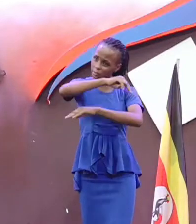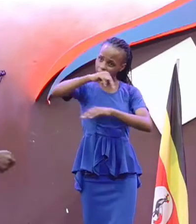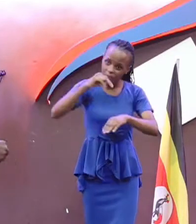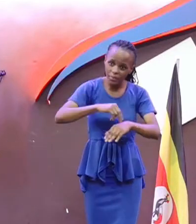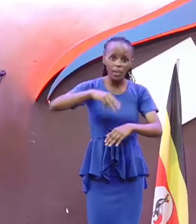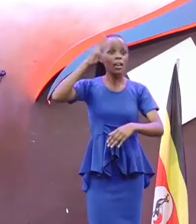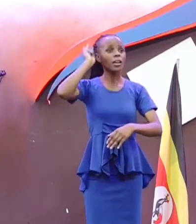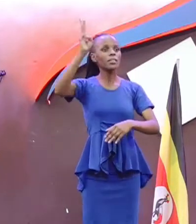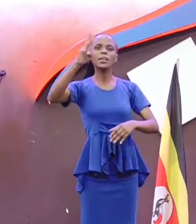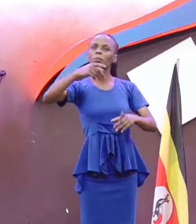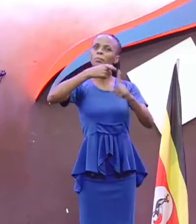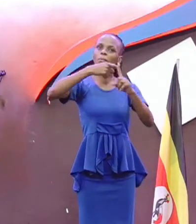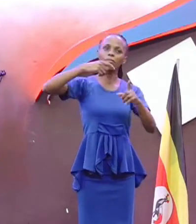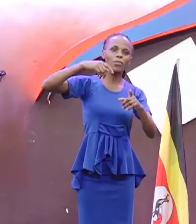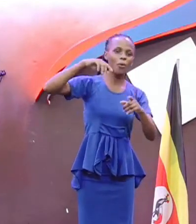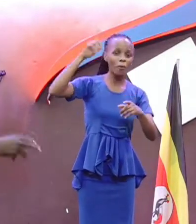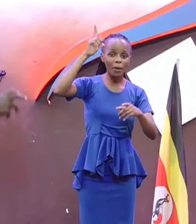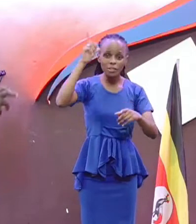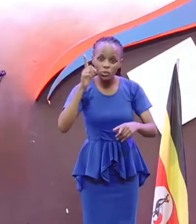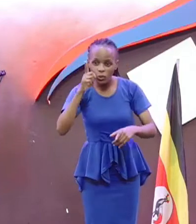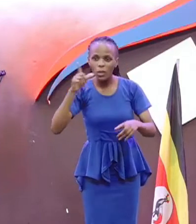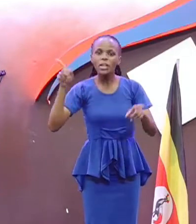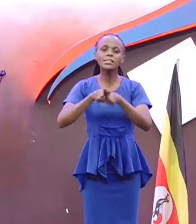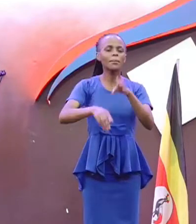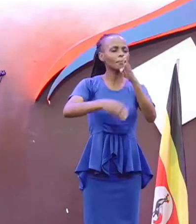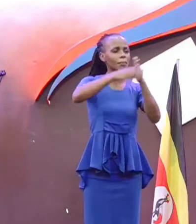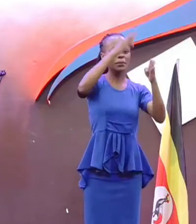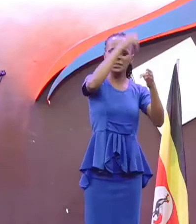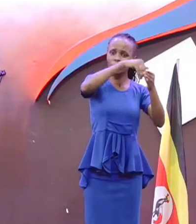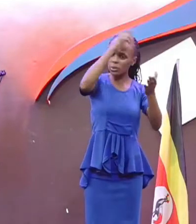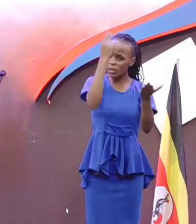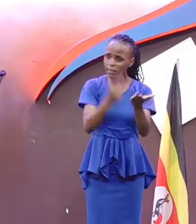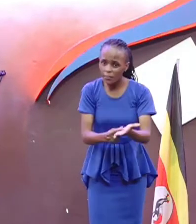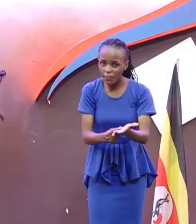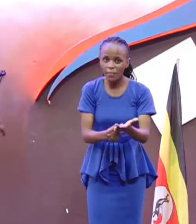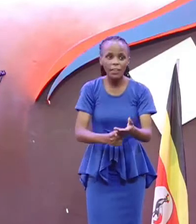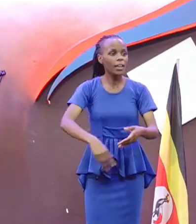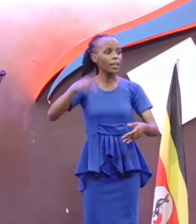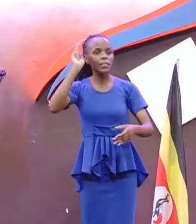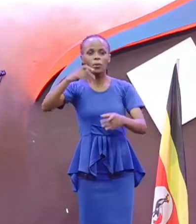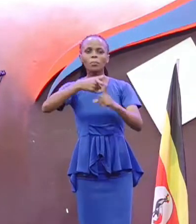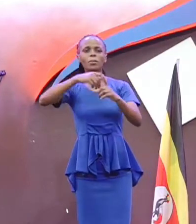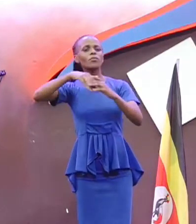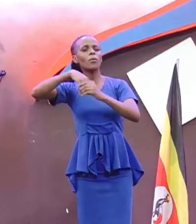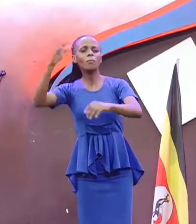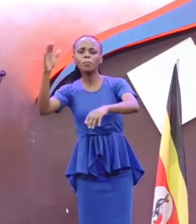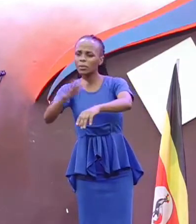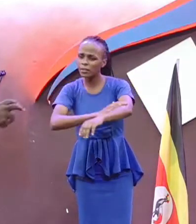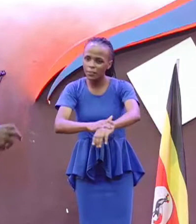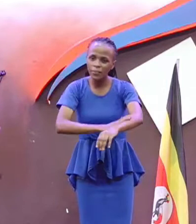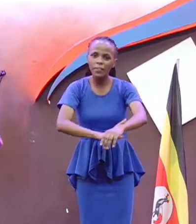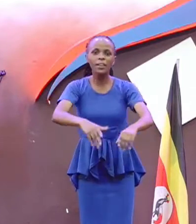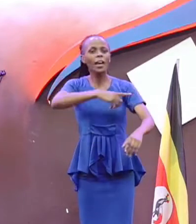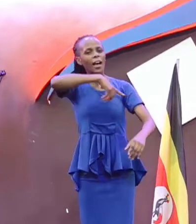the nation, who will come out of a choli and build in Uganda. They will come out of